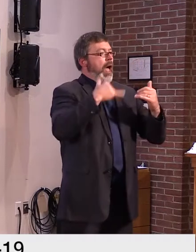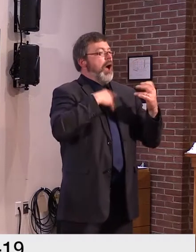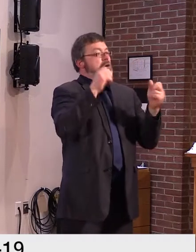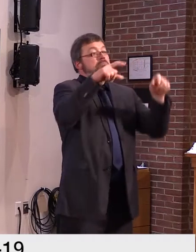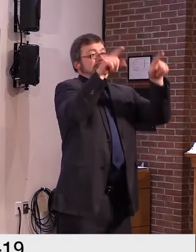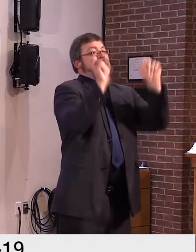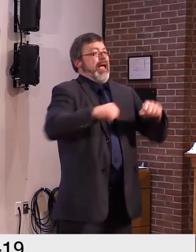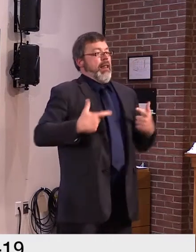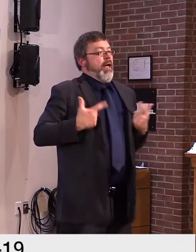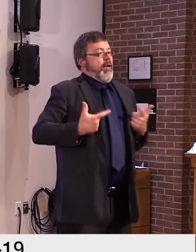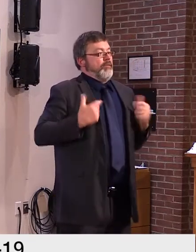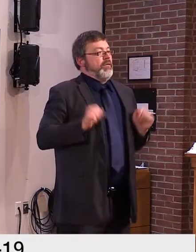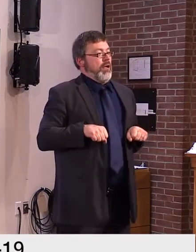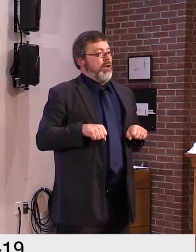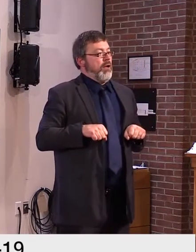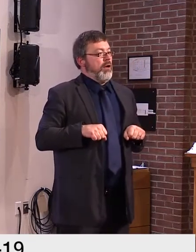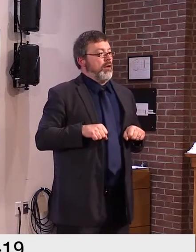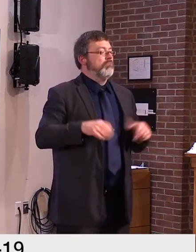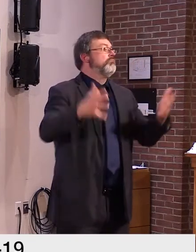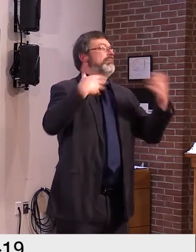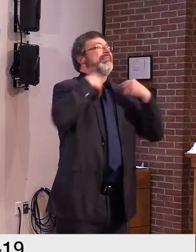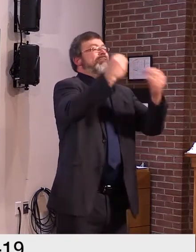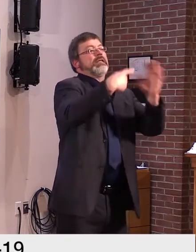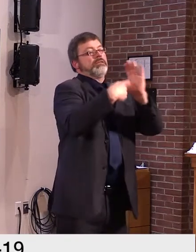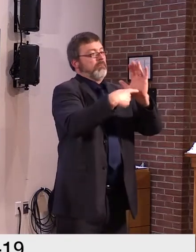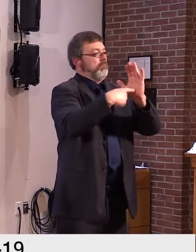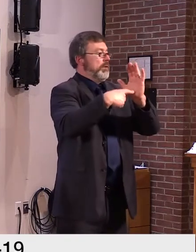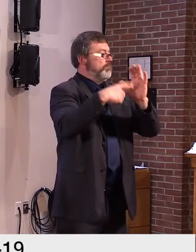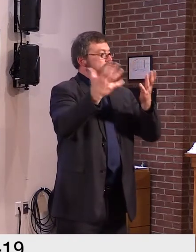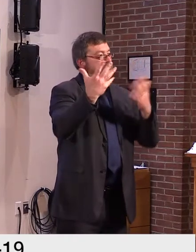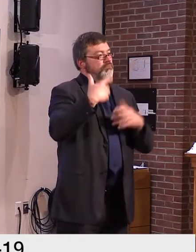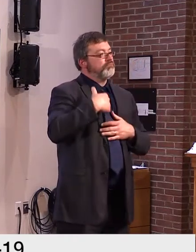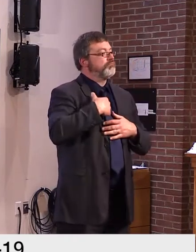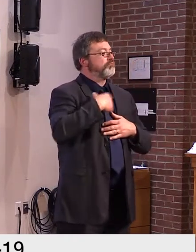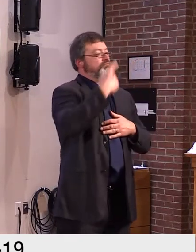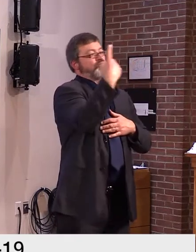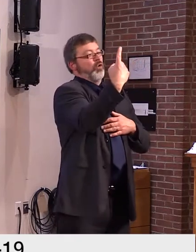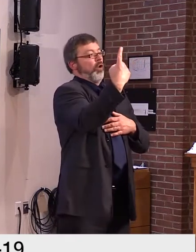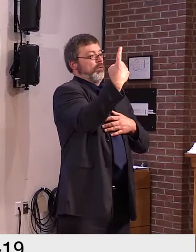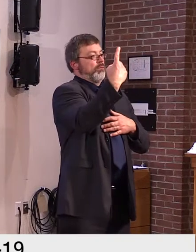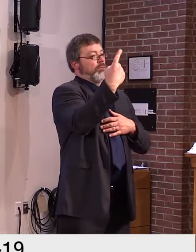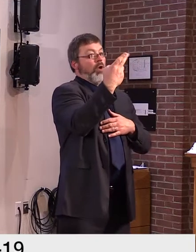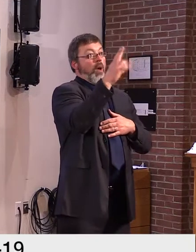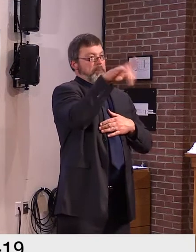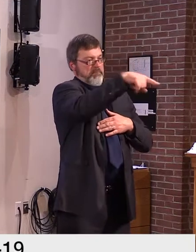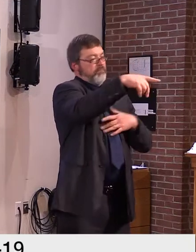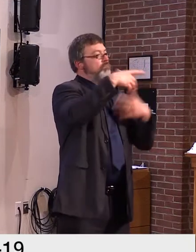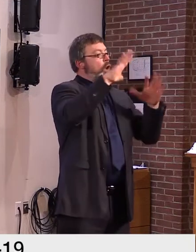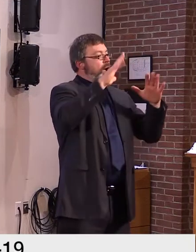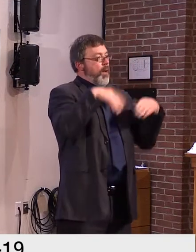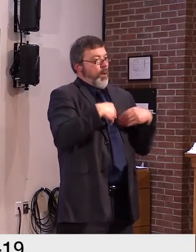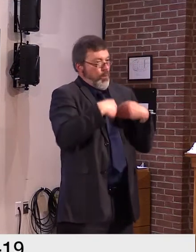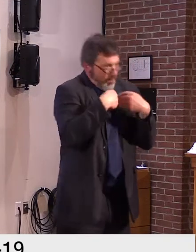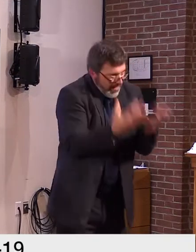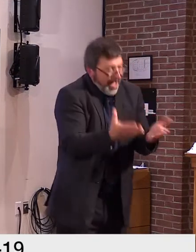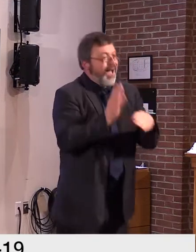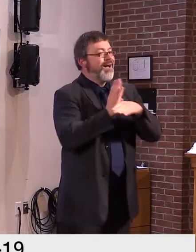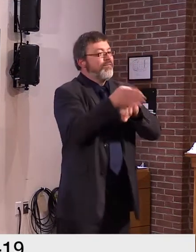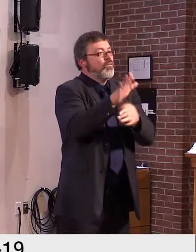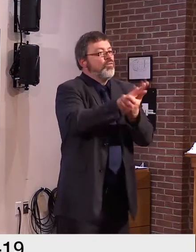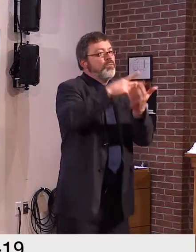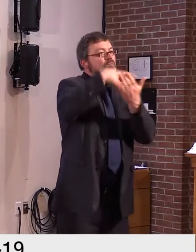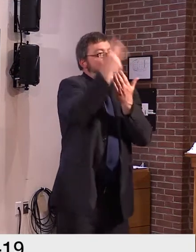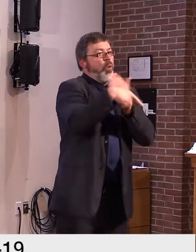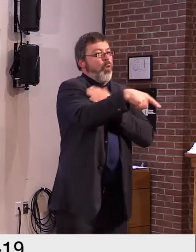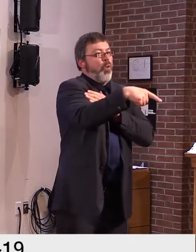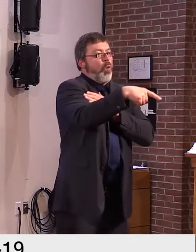after-school program that operated a full-day program for remote learning and then could shift back to serving students after school. So use